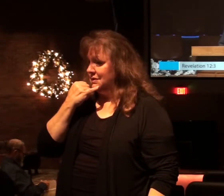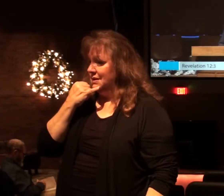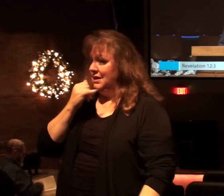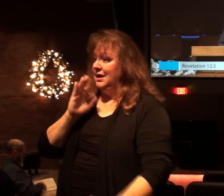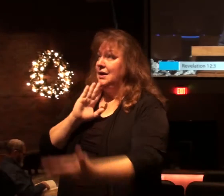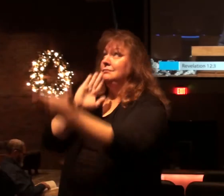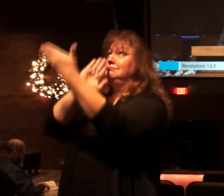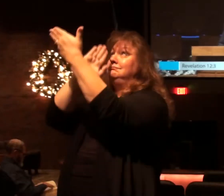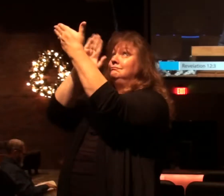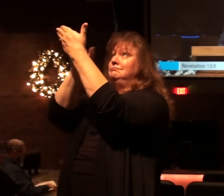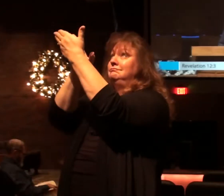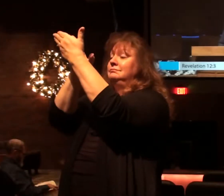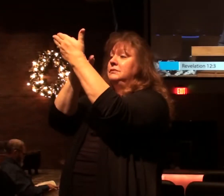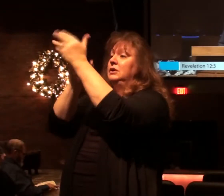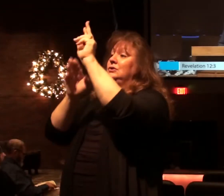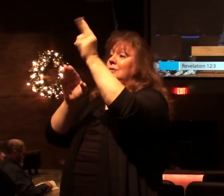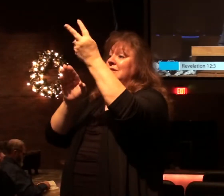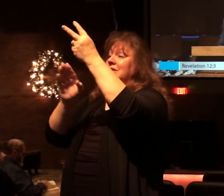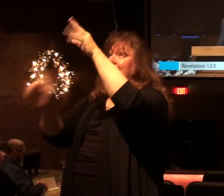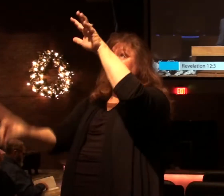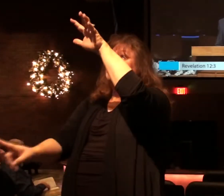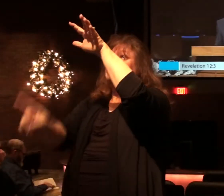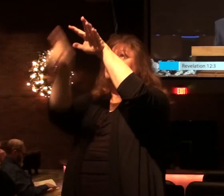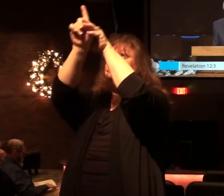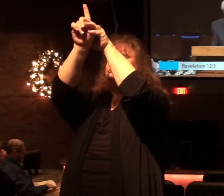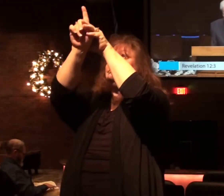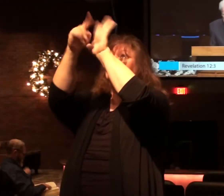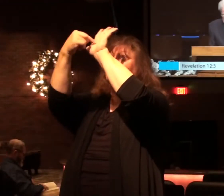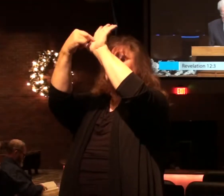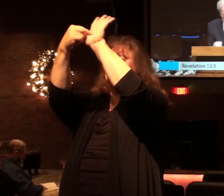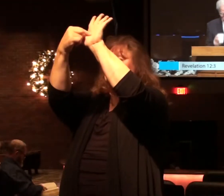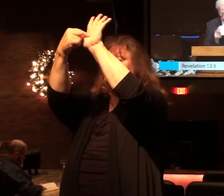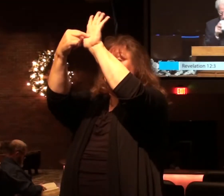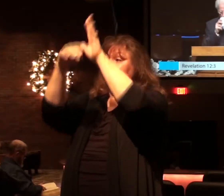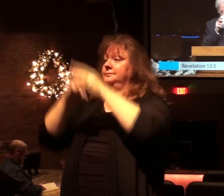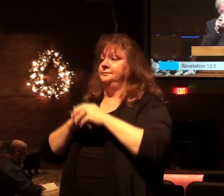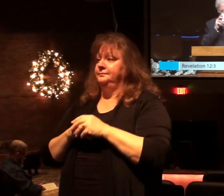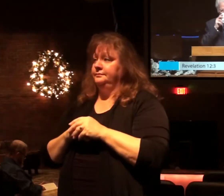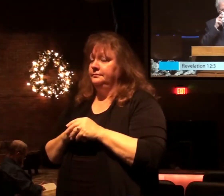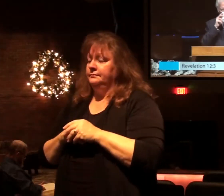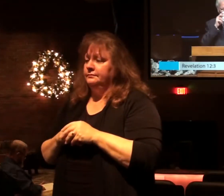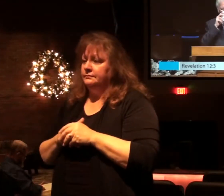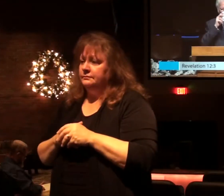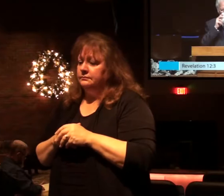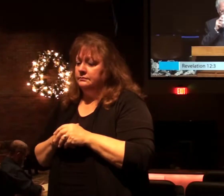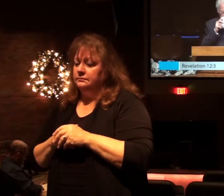Christ. Another sign appeared in heaven.